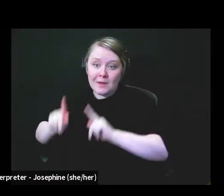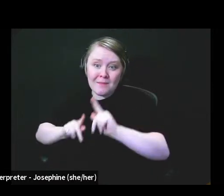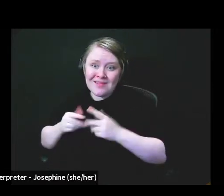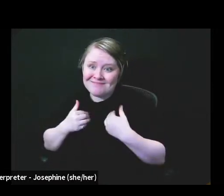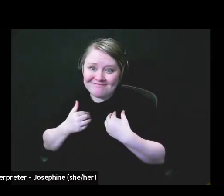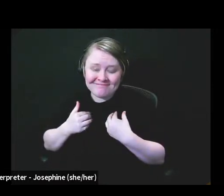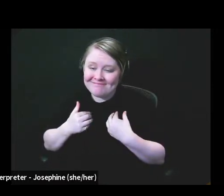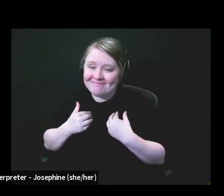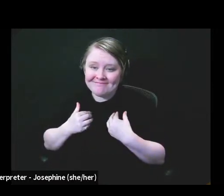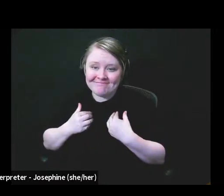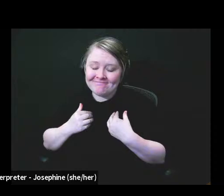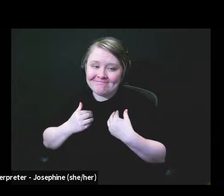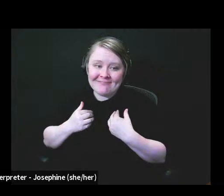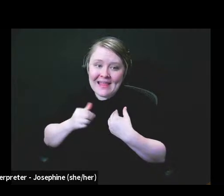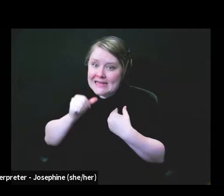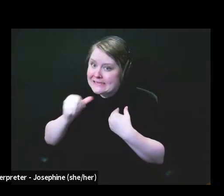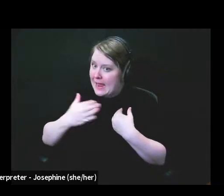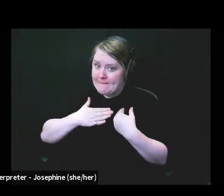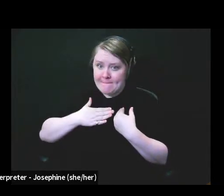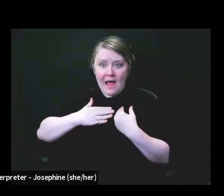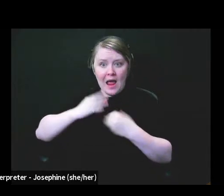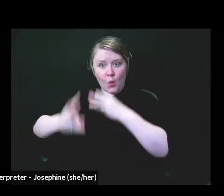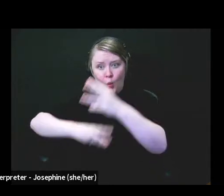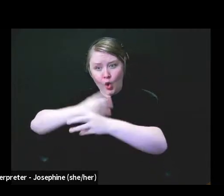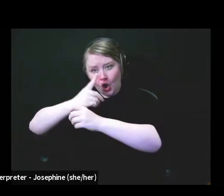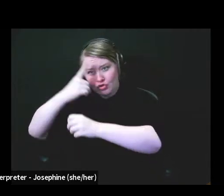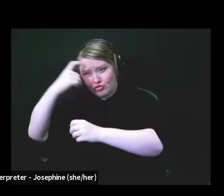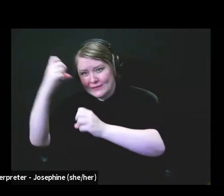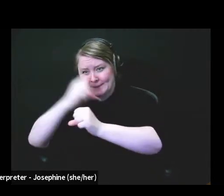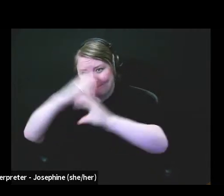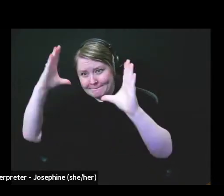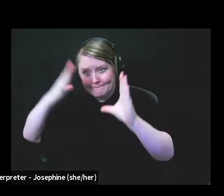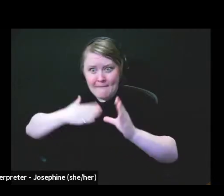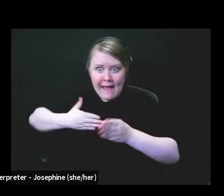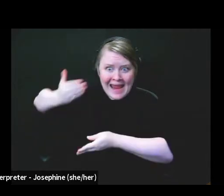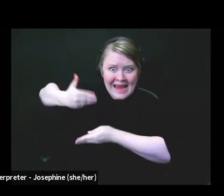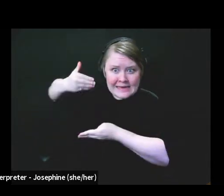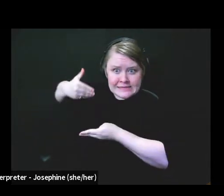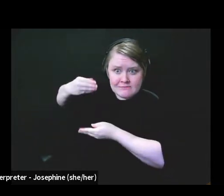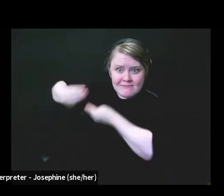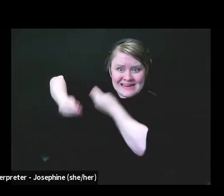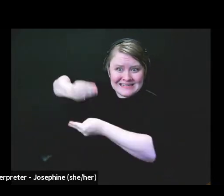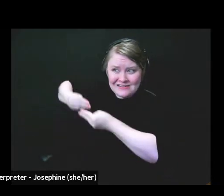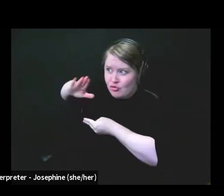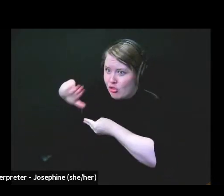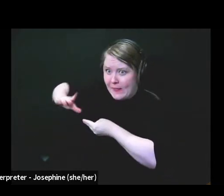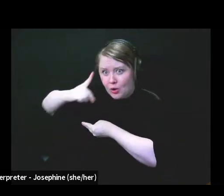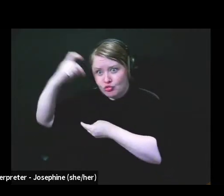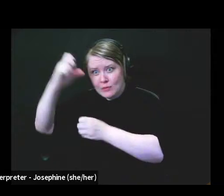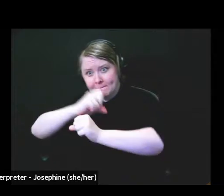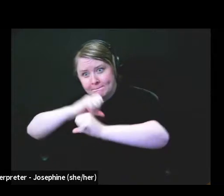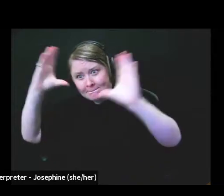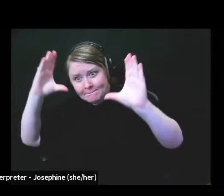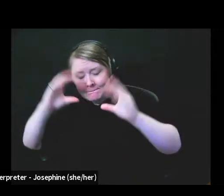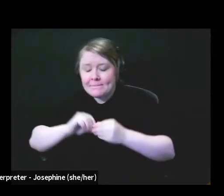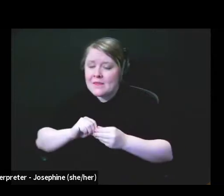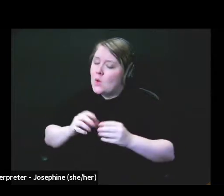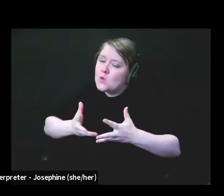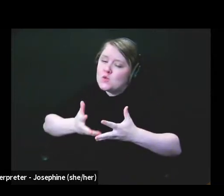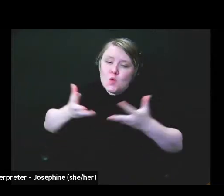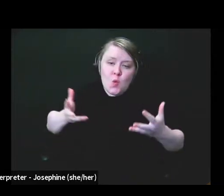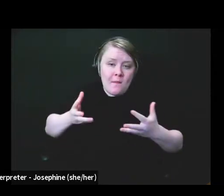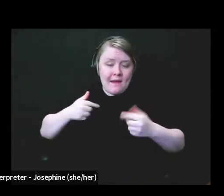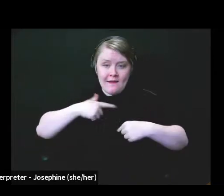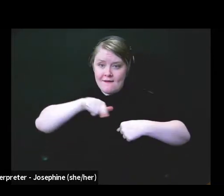not the world that I dream of. That is not the world that my ancestors dreamed of. There are too many of us experiencing unnecessary